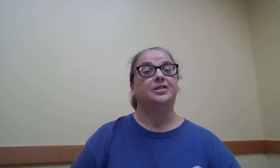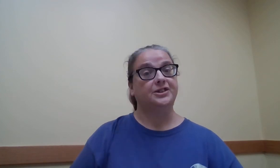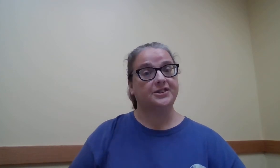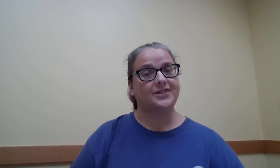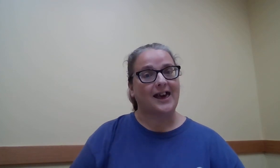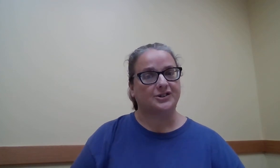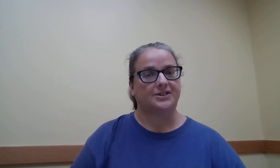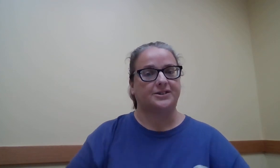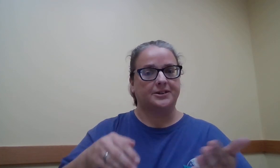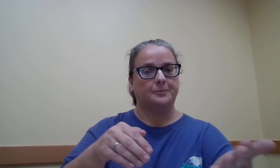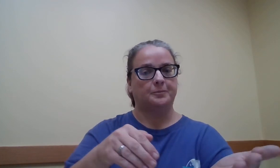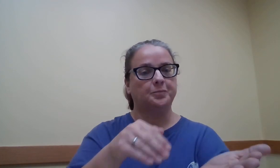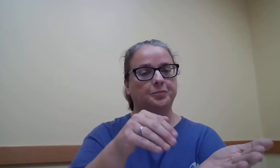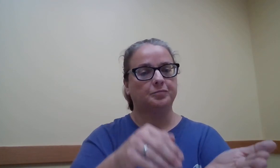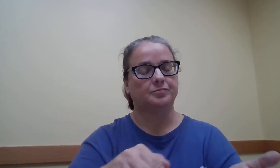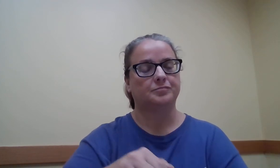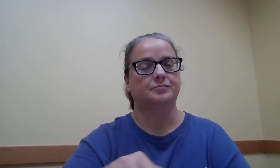This is thousands.